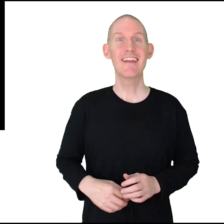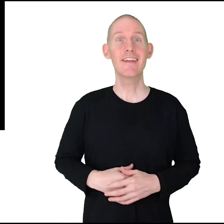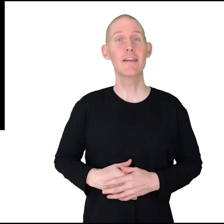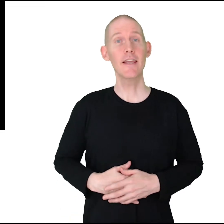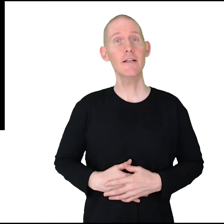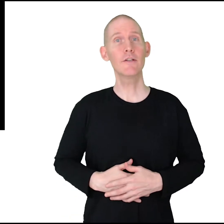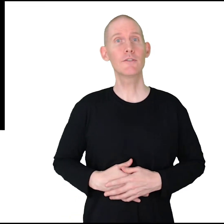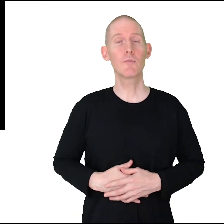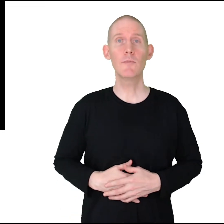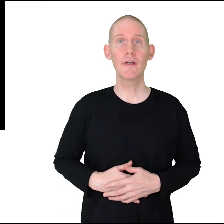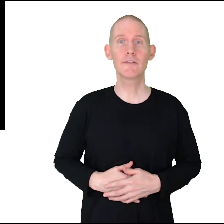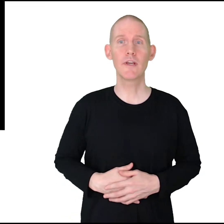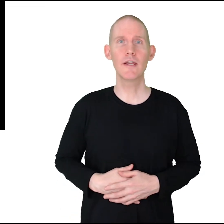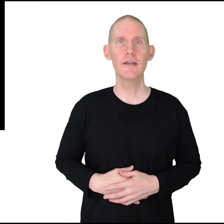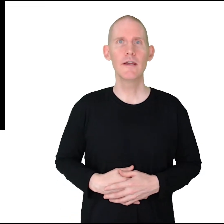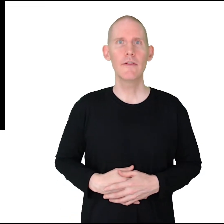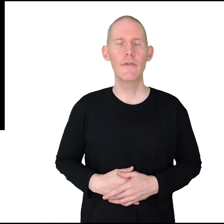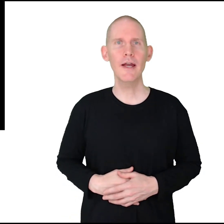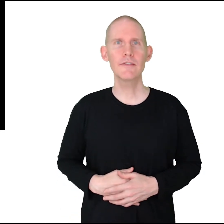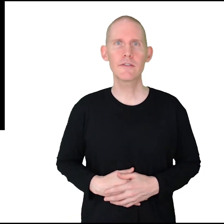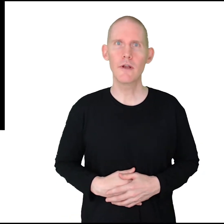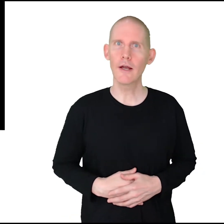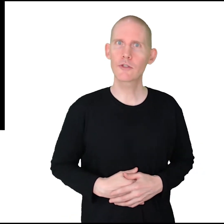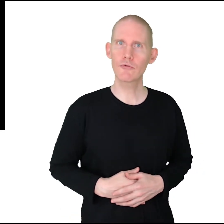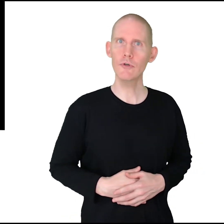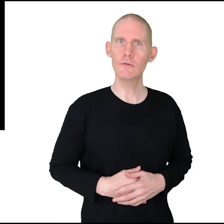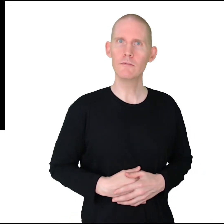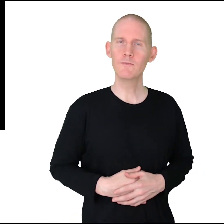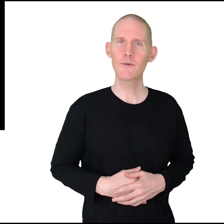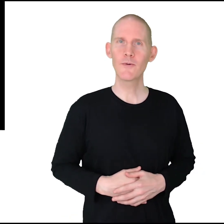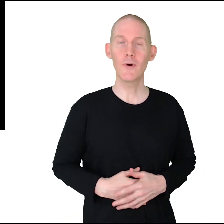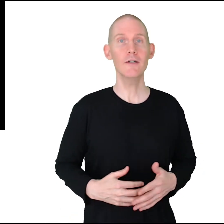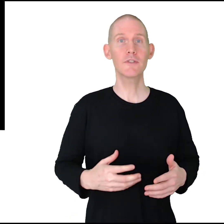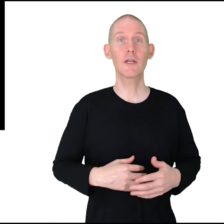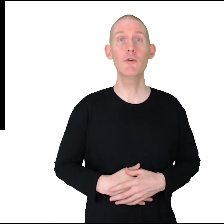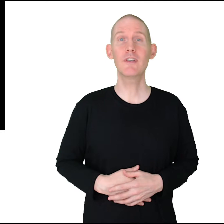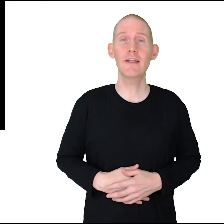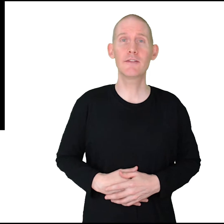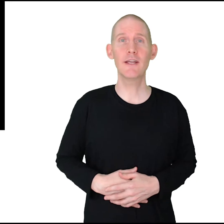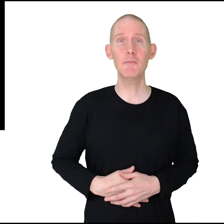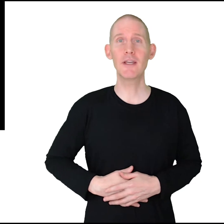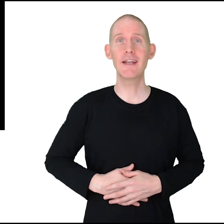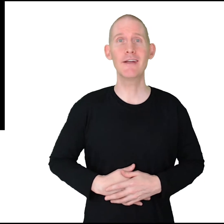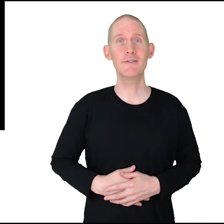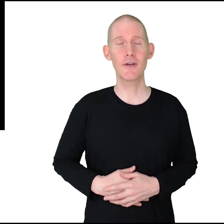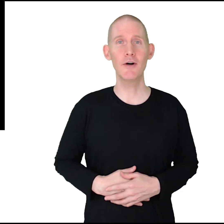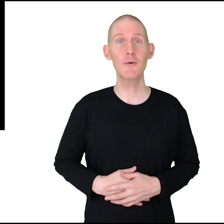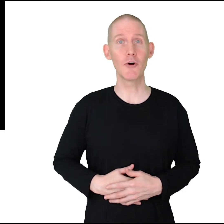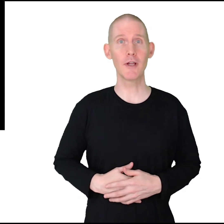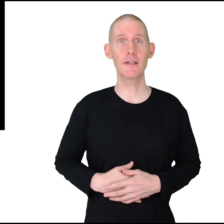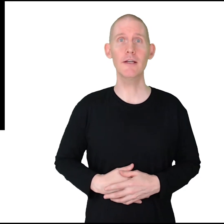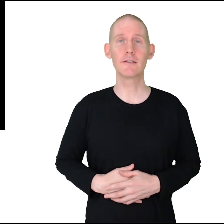In English, we might say, "That's not true." Well, to communicate the same thing in ASL, we'll go like this.